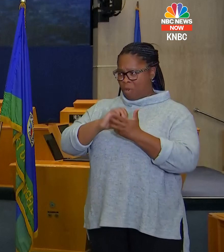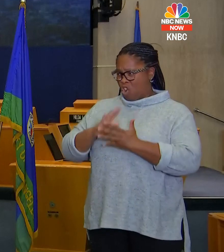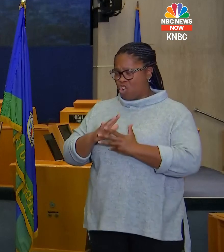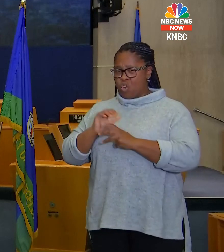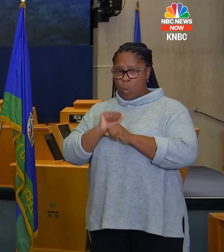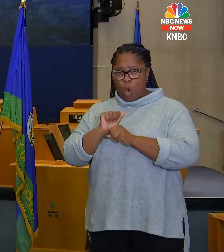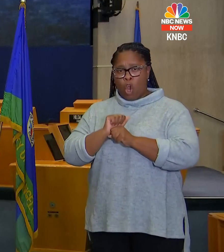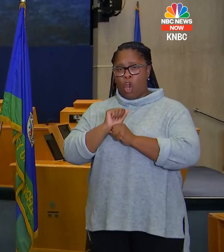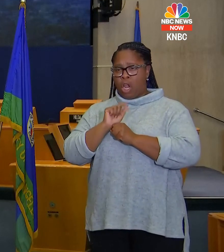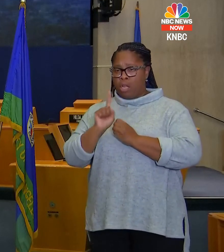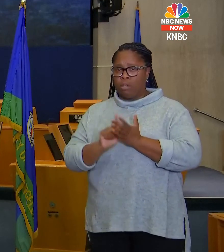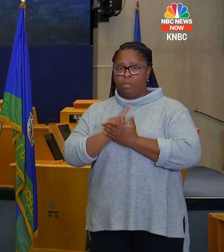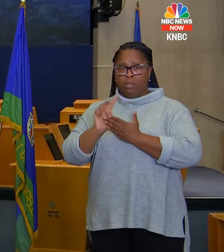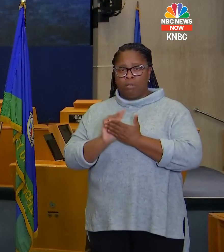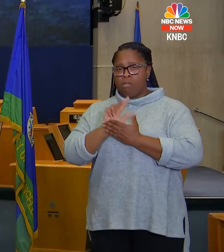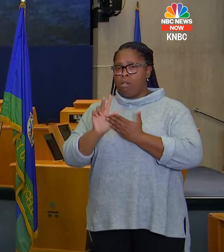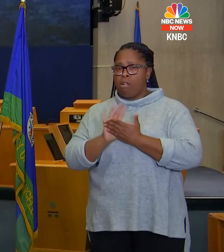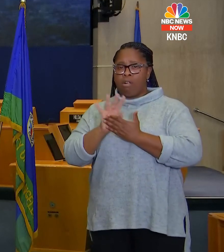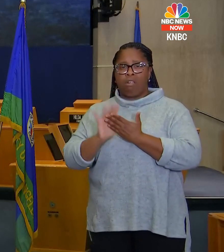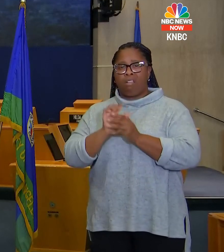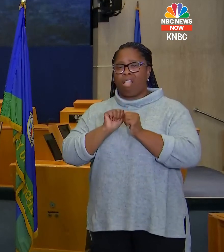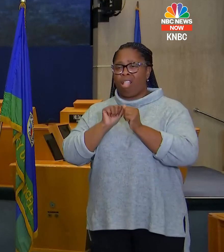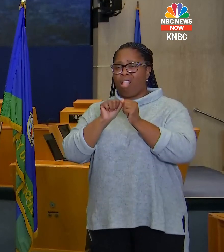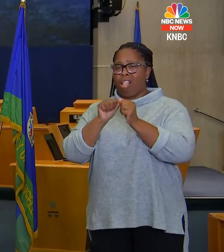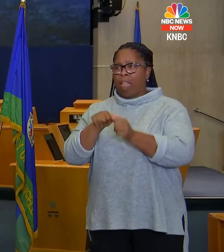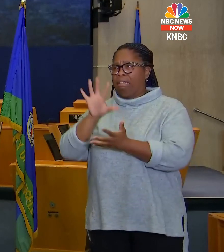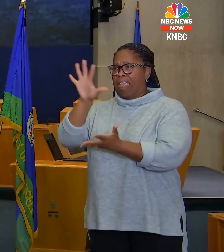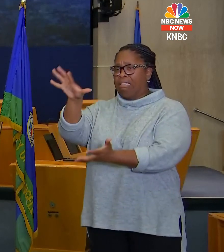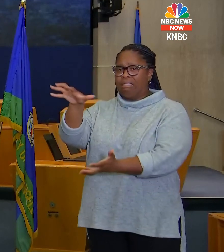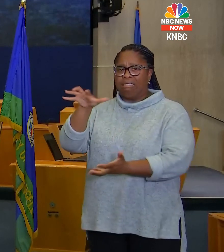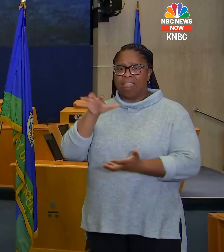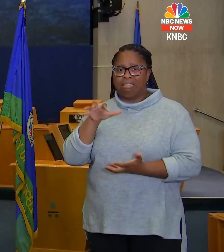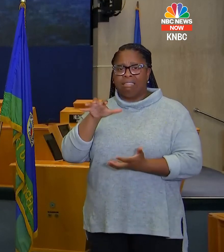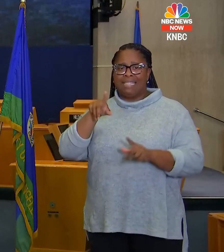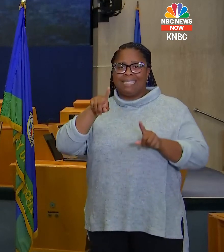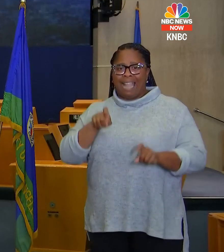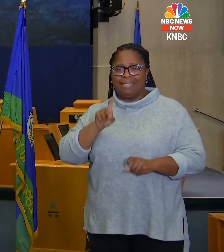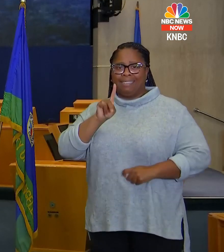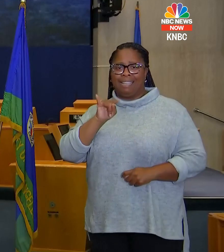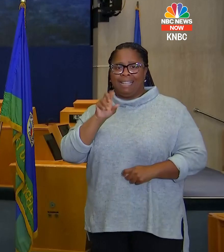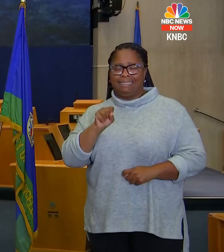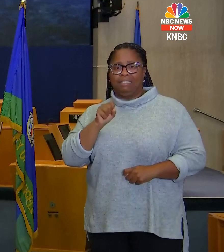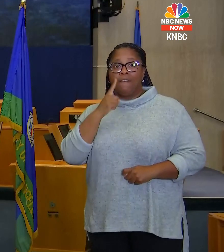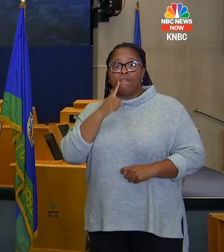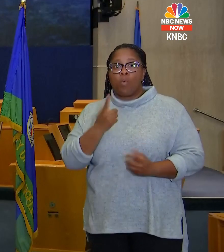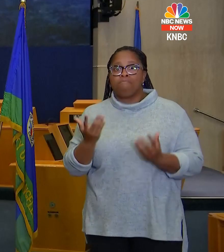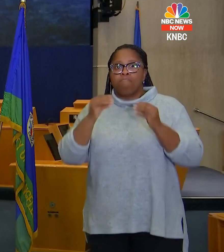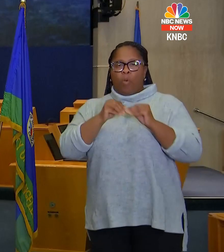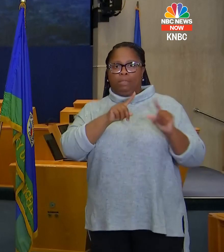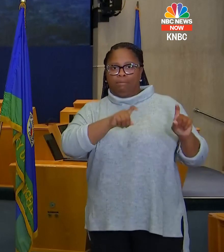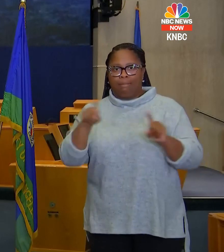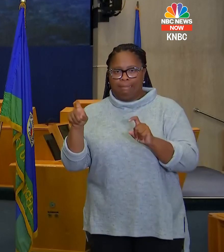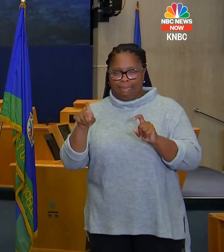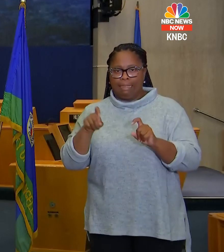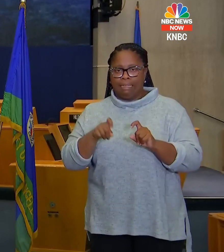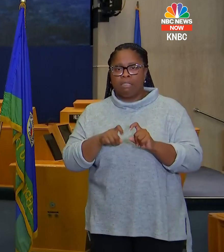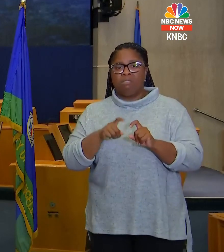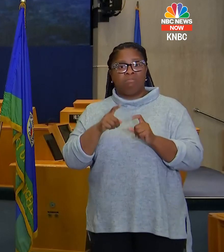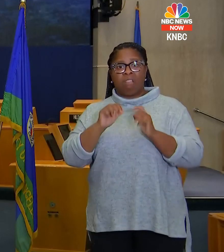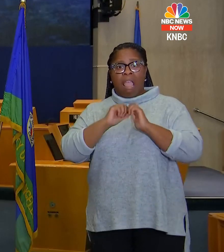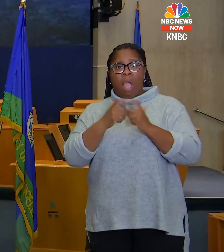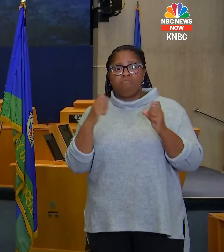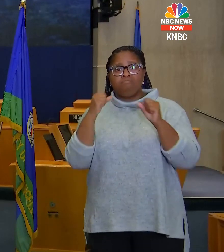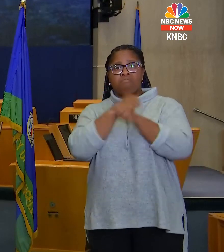the clock to secure test kits to increase testing for the coronavirus. To combat this coronavirus, we